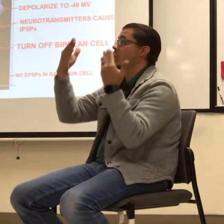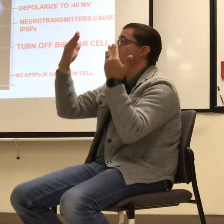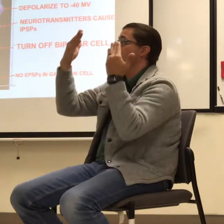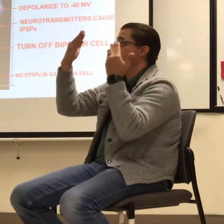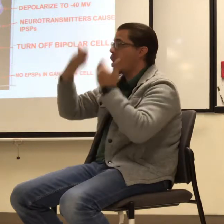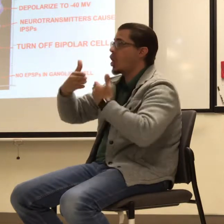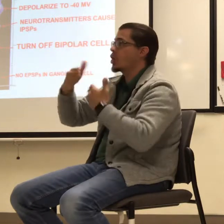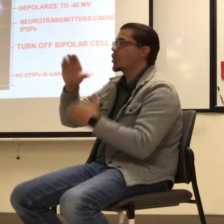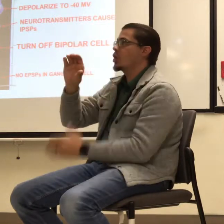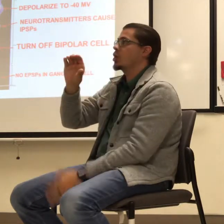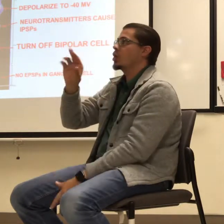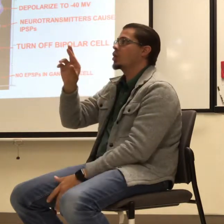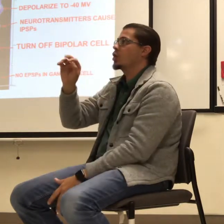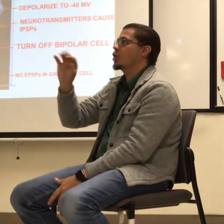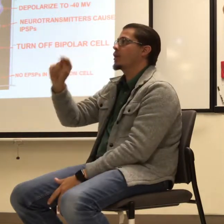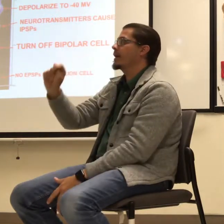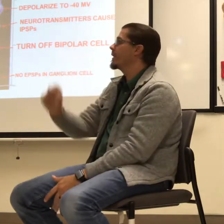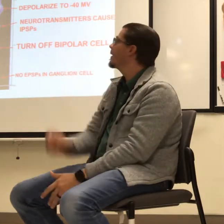current.